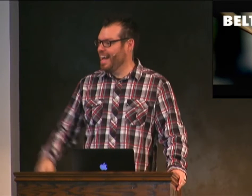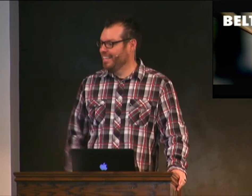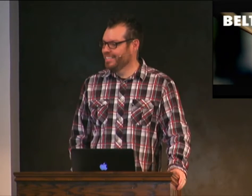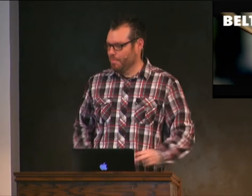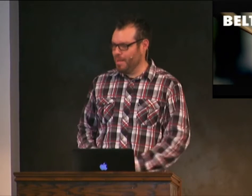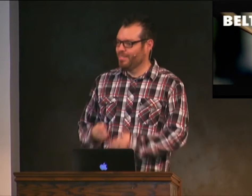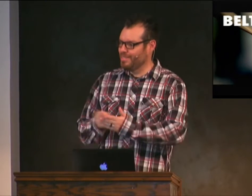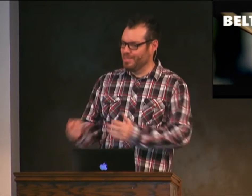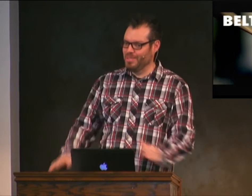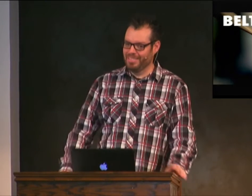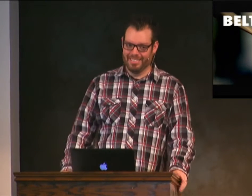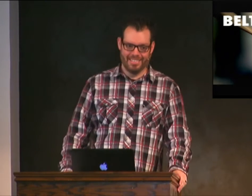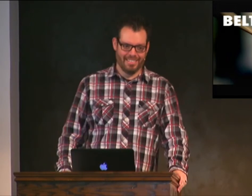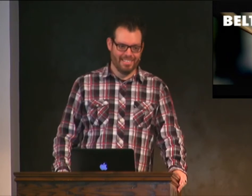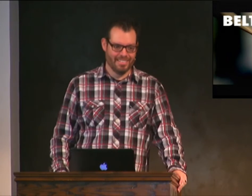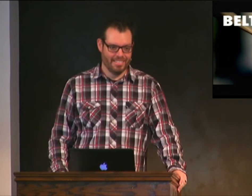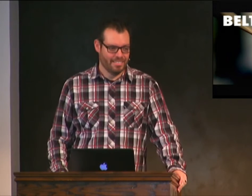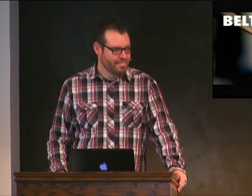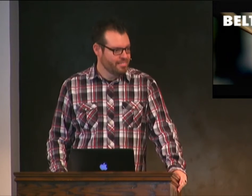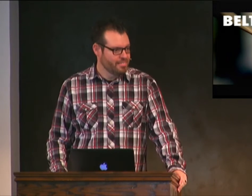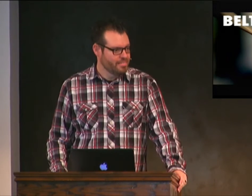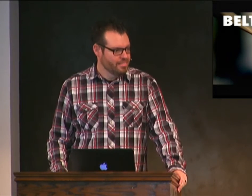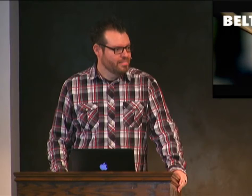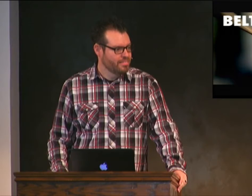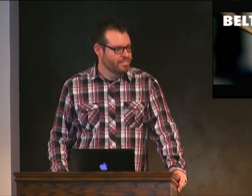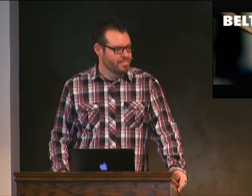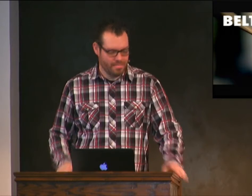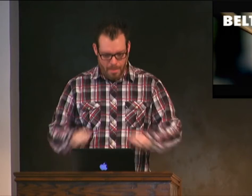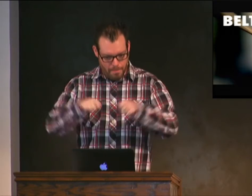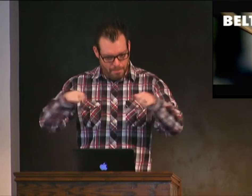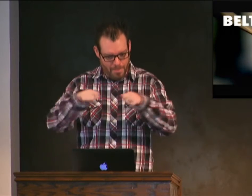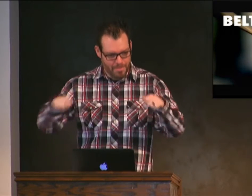So you know that? The belt of truth.